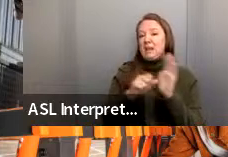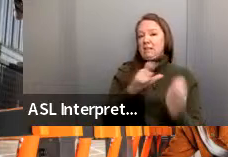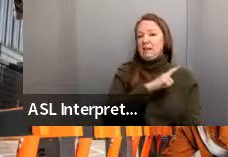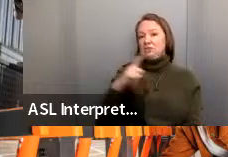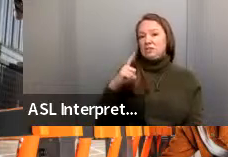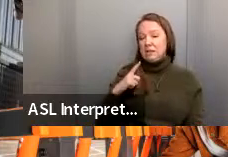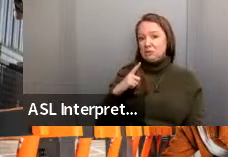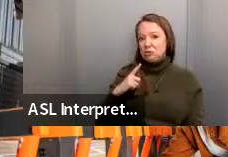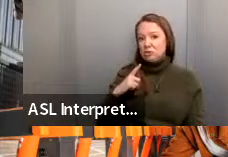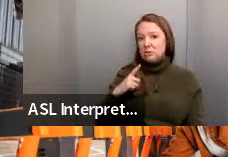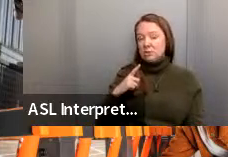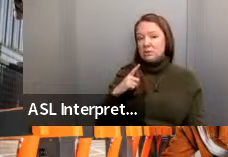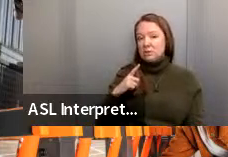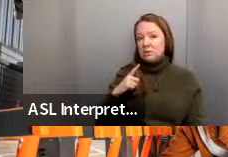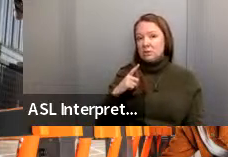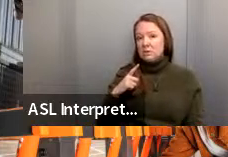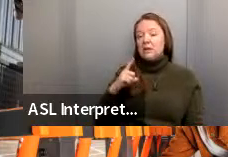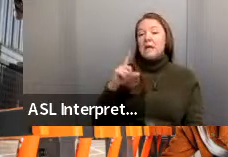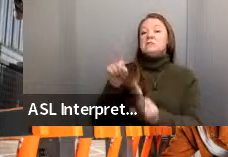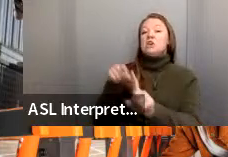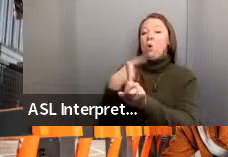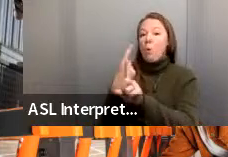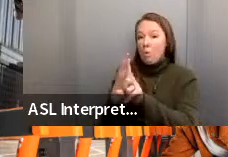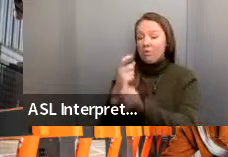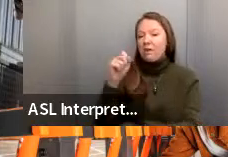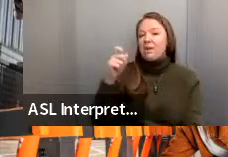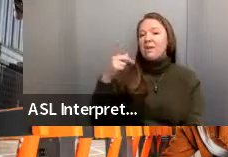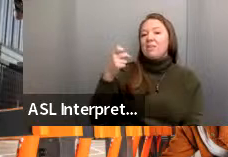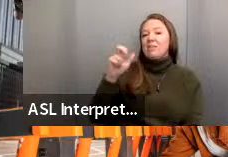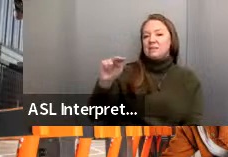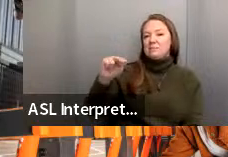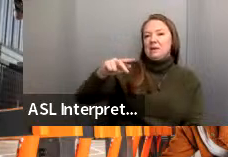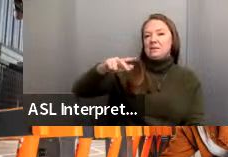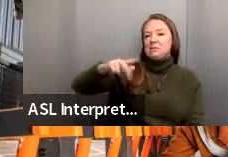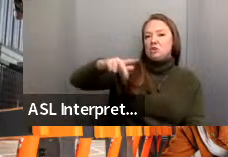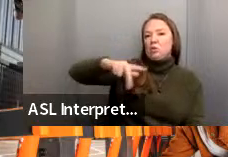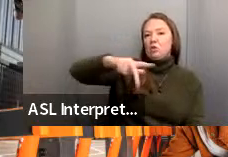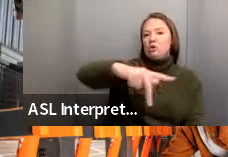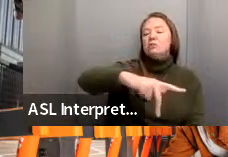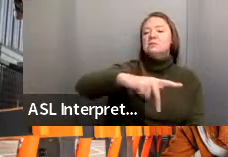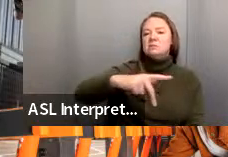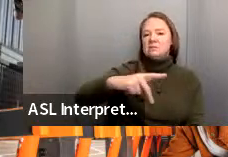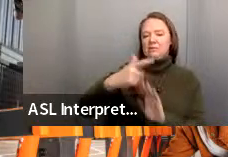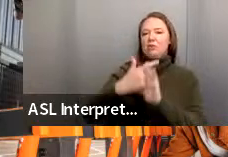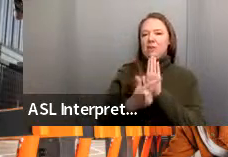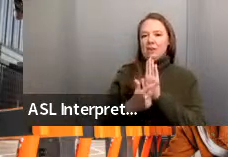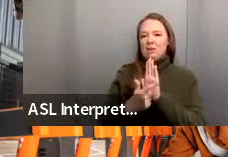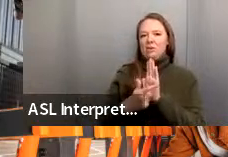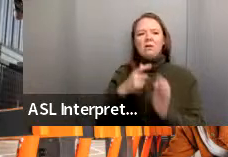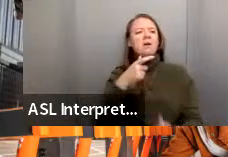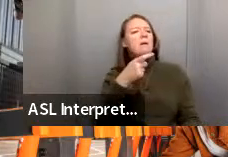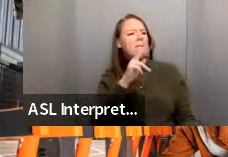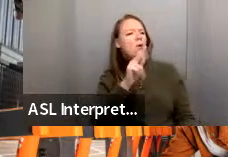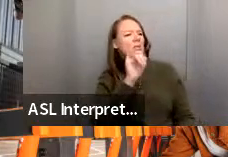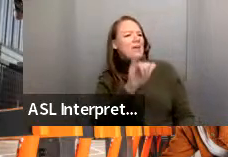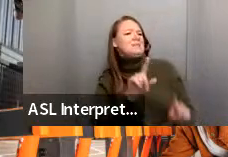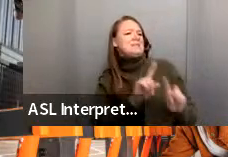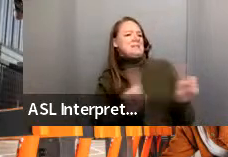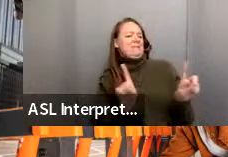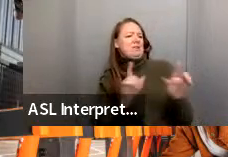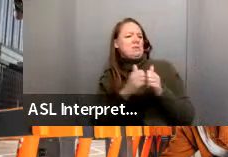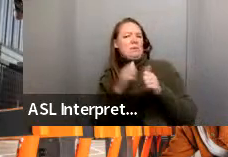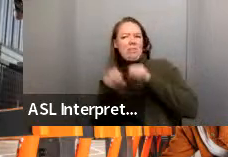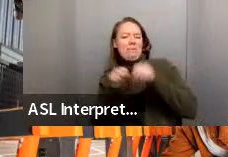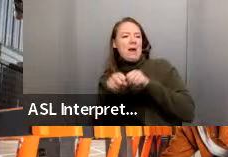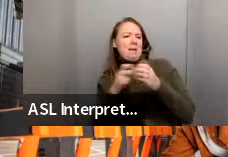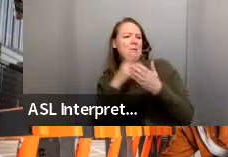only the Spin scooters that are because street legal. That's the difference with the bike